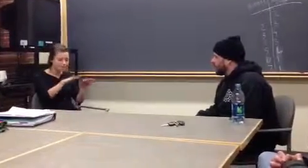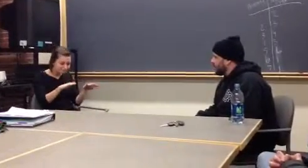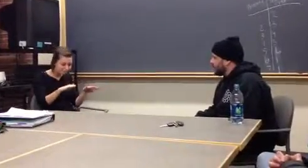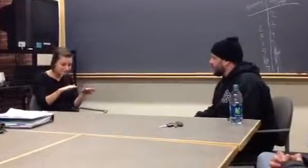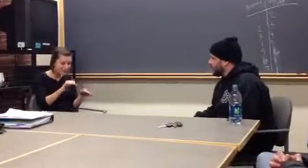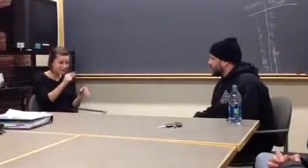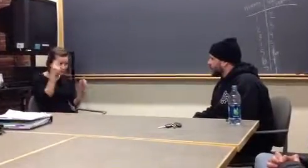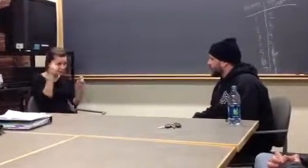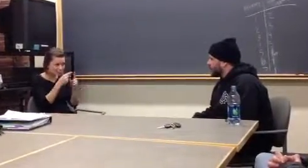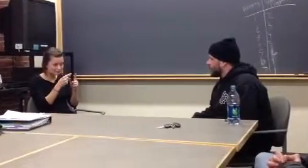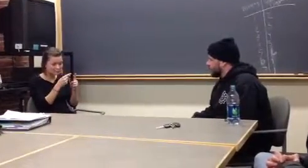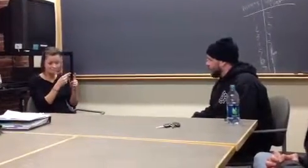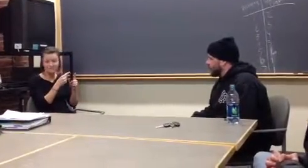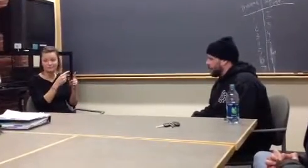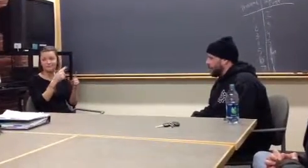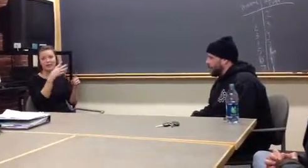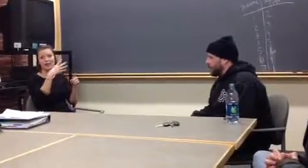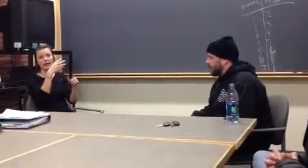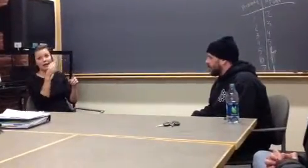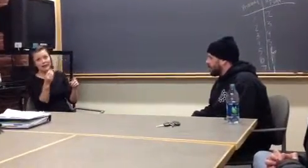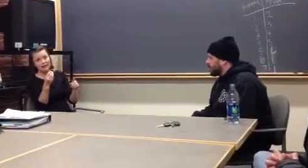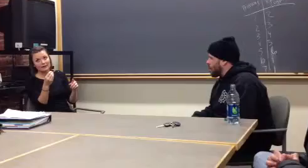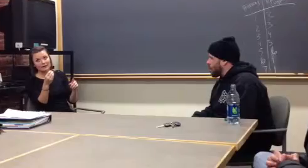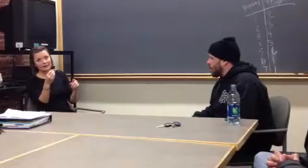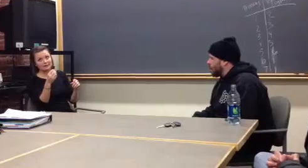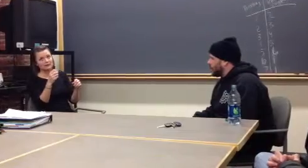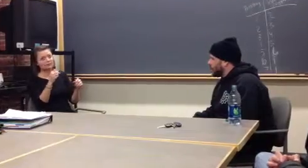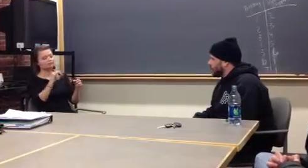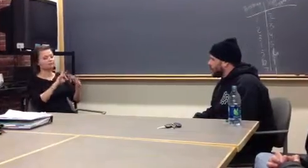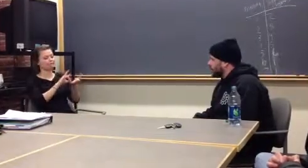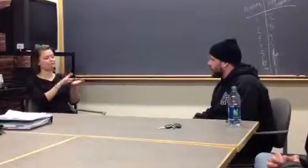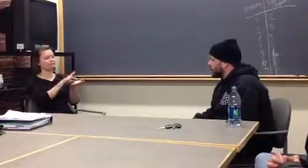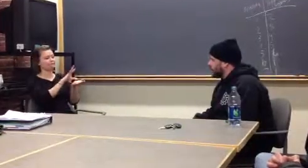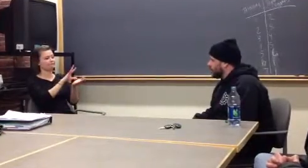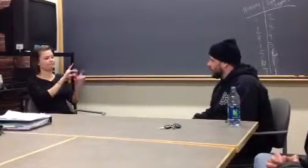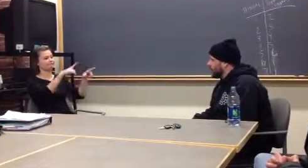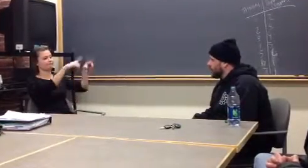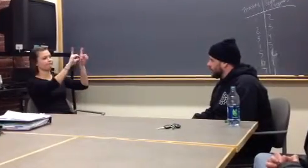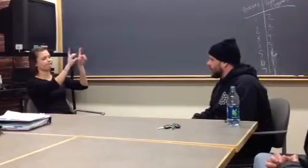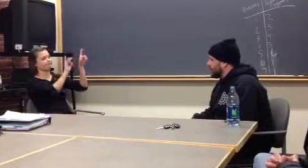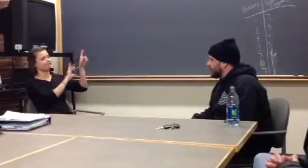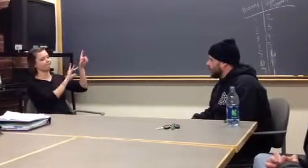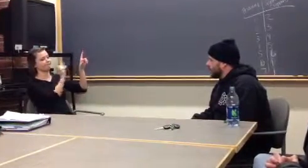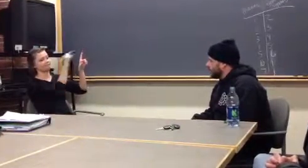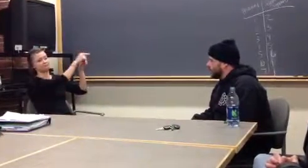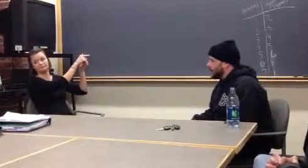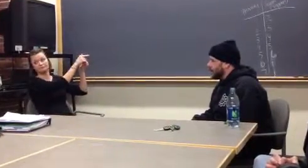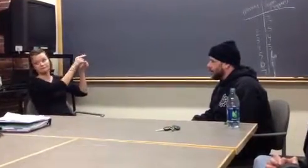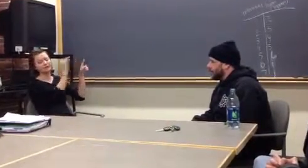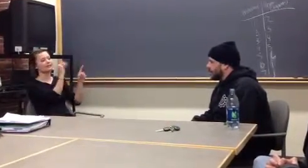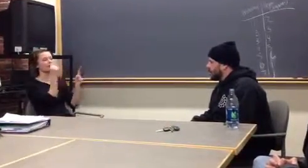You can kick the ball through the post things, and that gives you points.